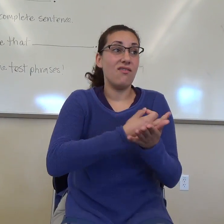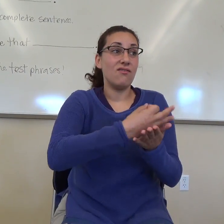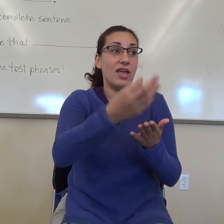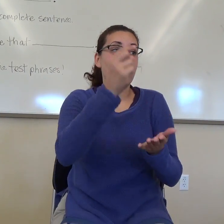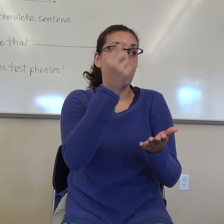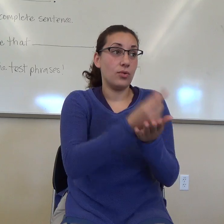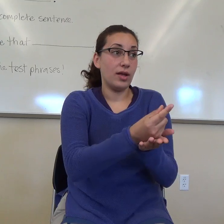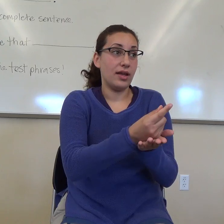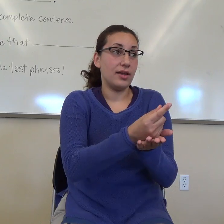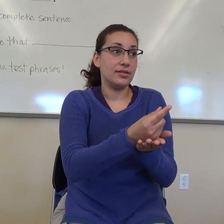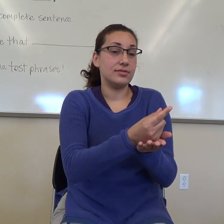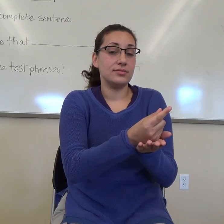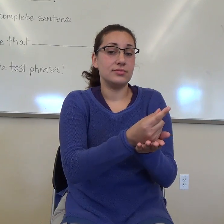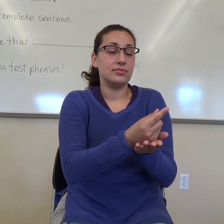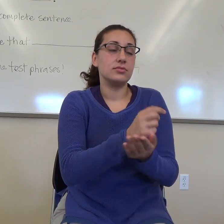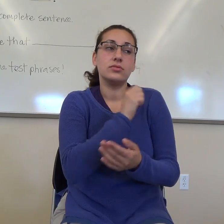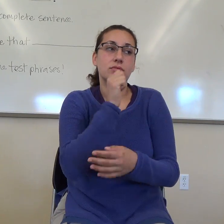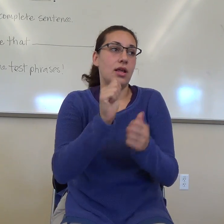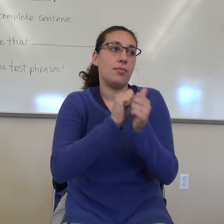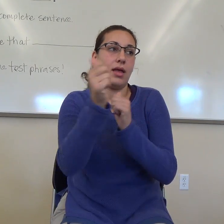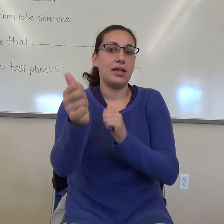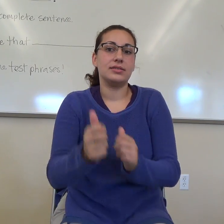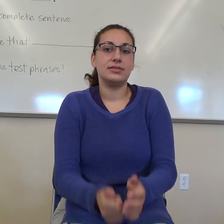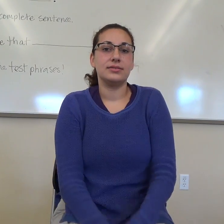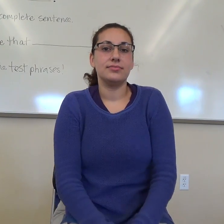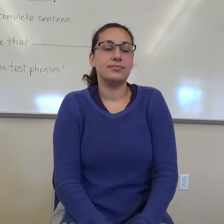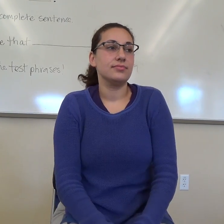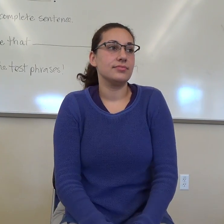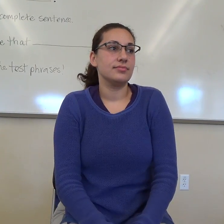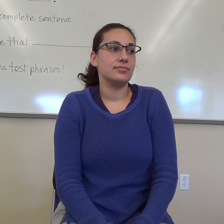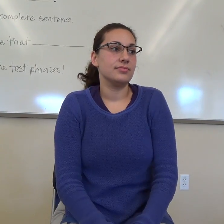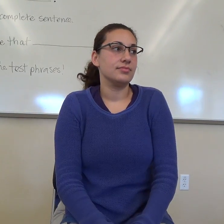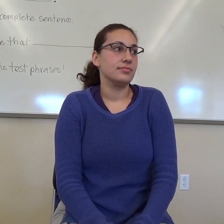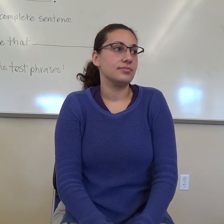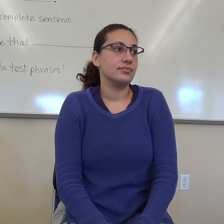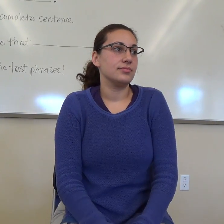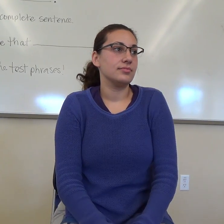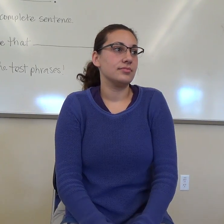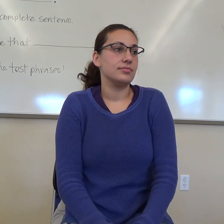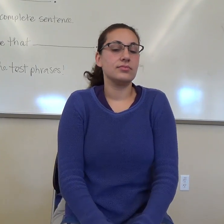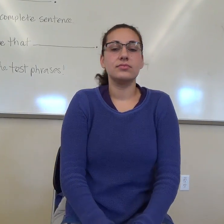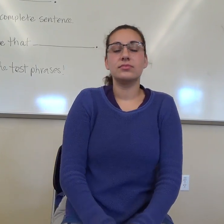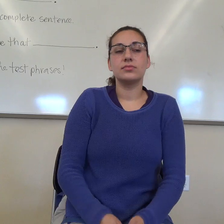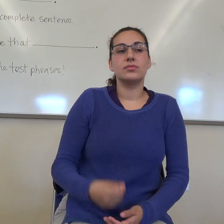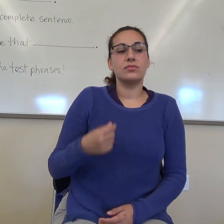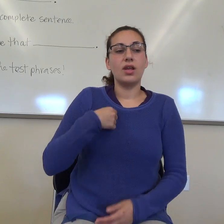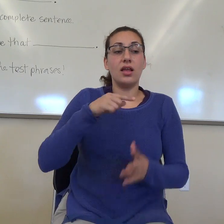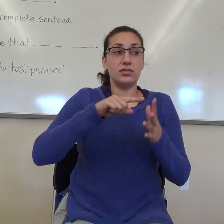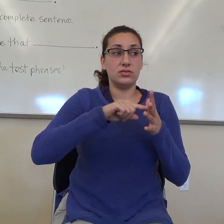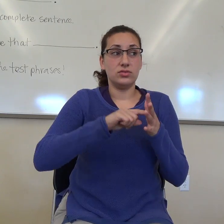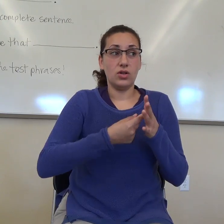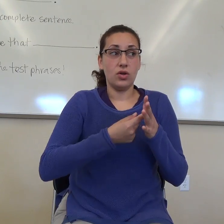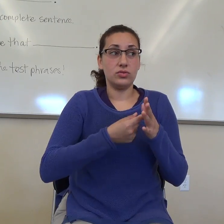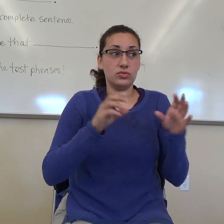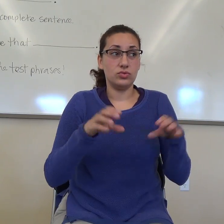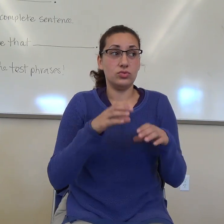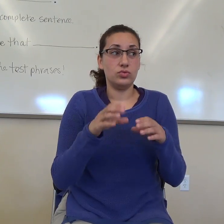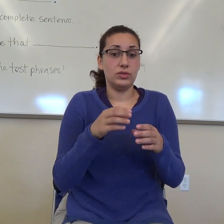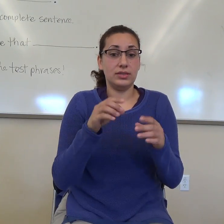major sections, you will not pass. Even though, and this is why I started doing this, because what happened, it's funny because